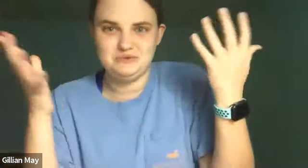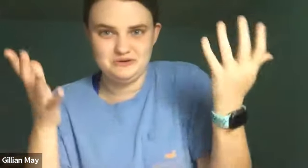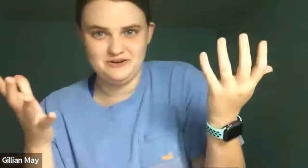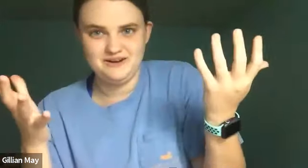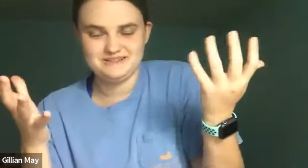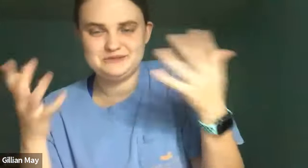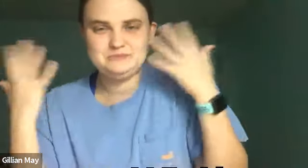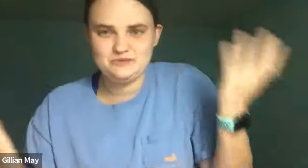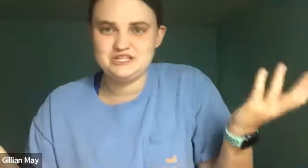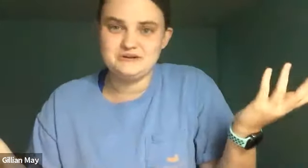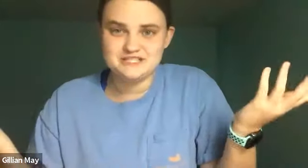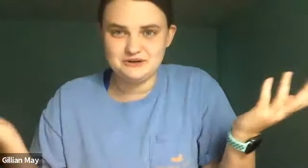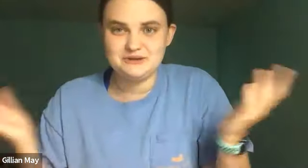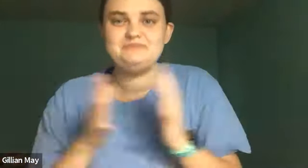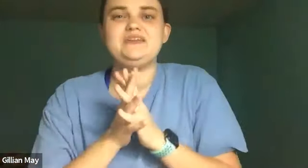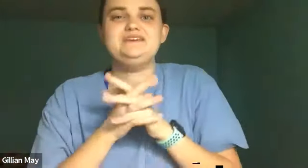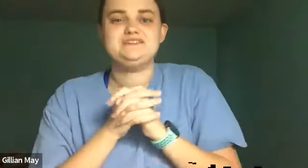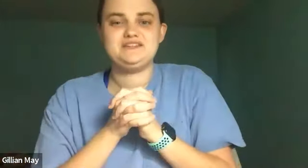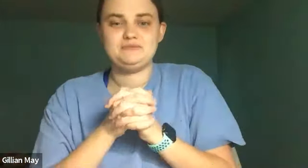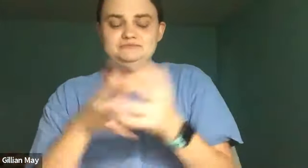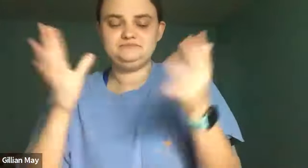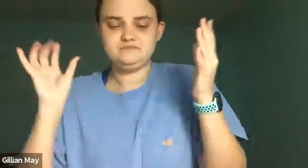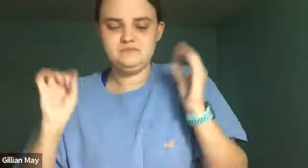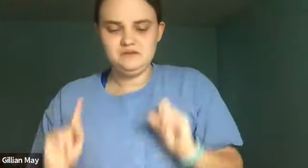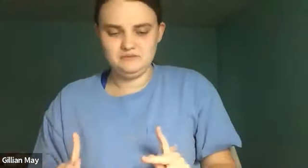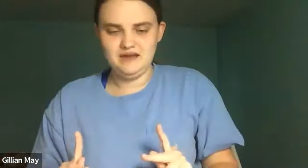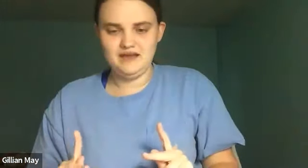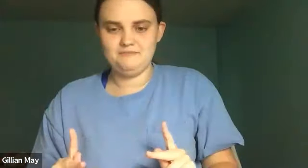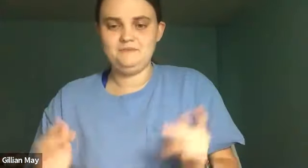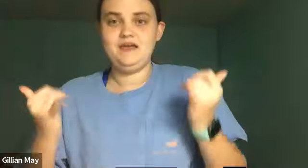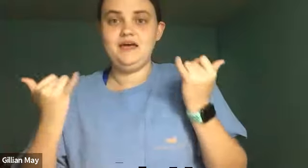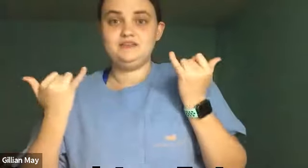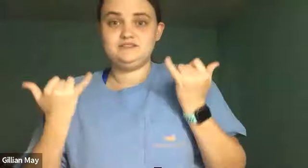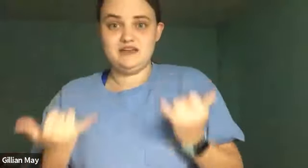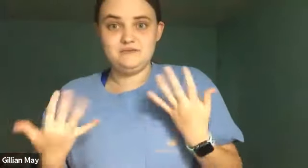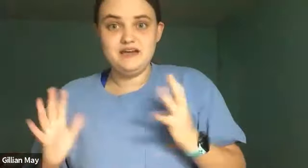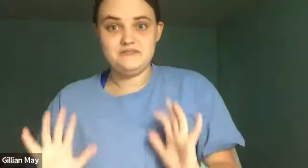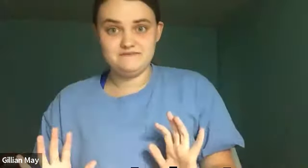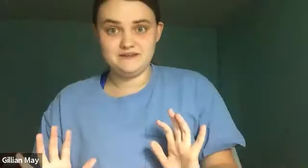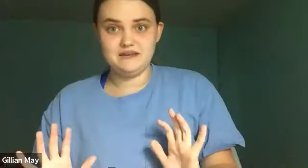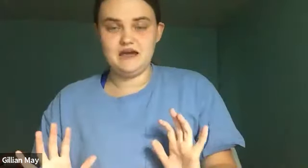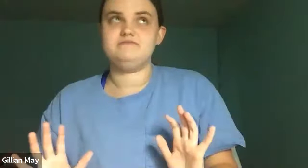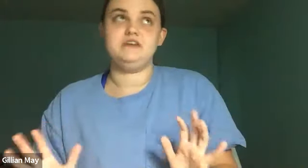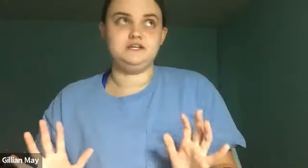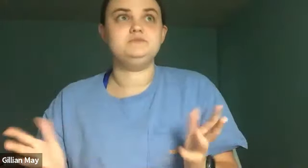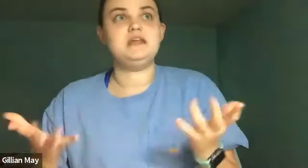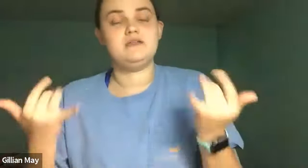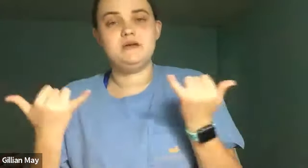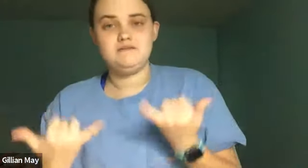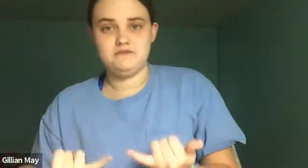point across, which I always enjoy. So, okay. So now that we got that not finished, but now that we have